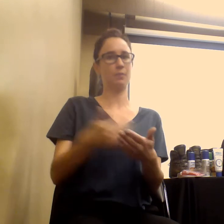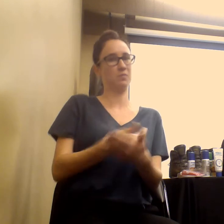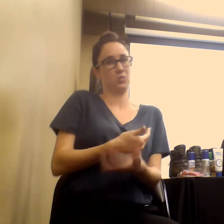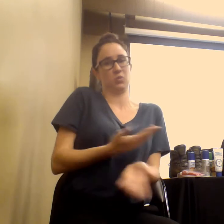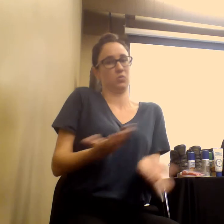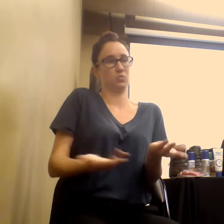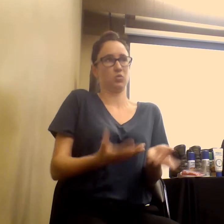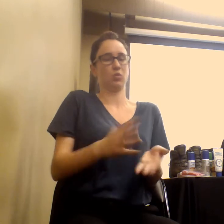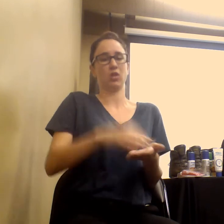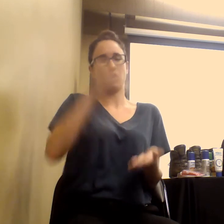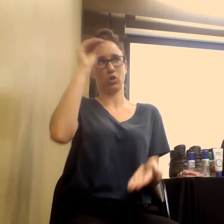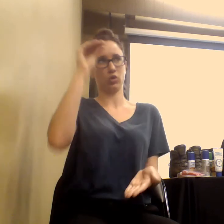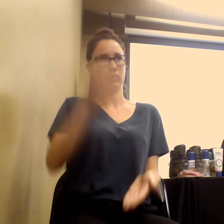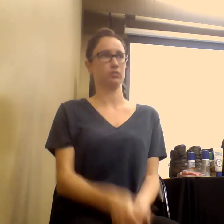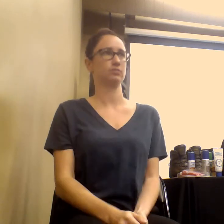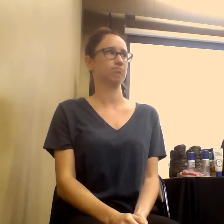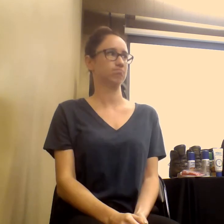something. Anybody else?